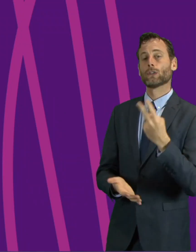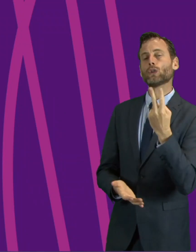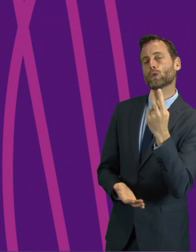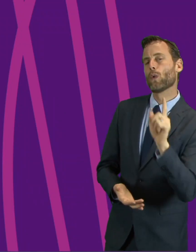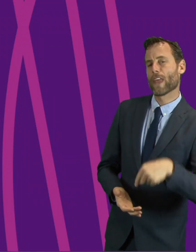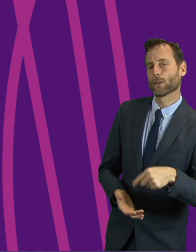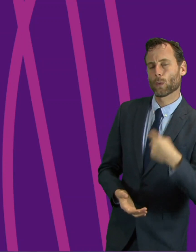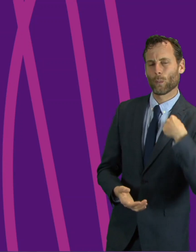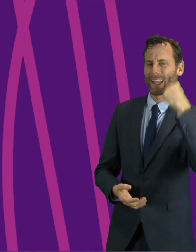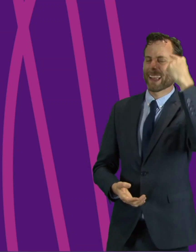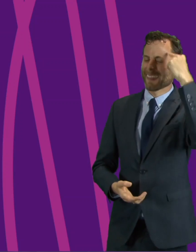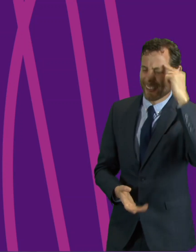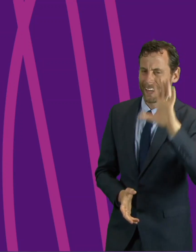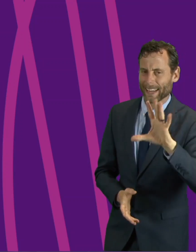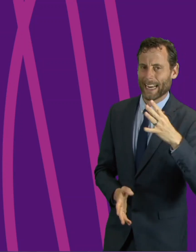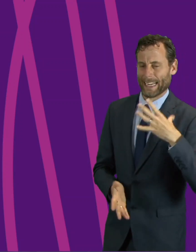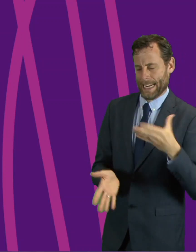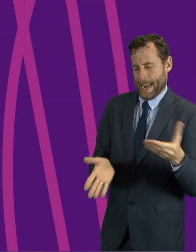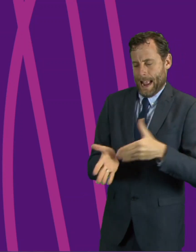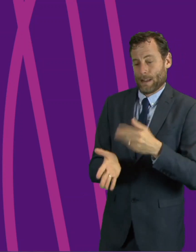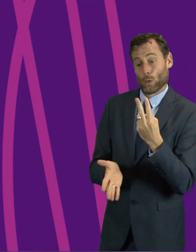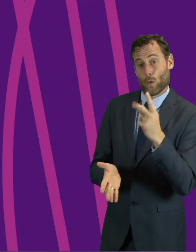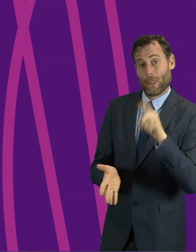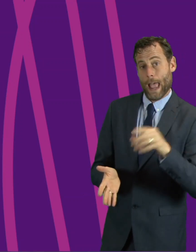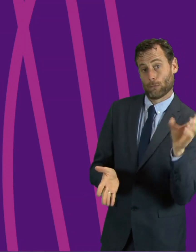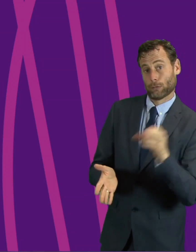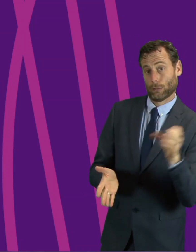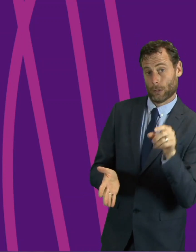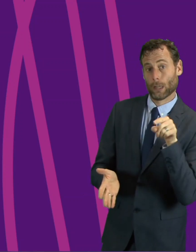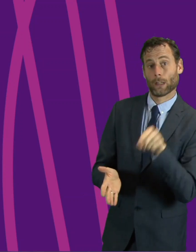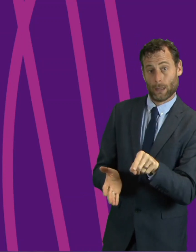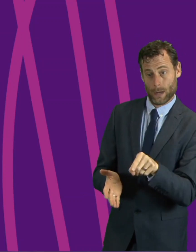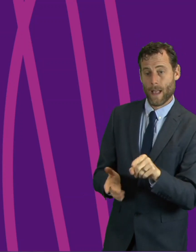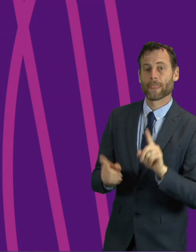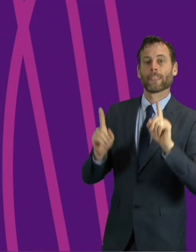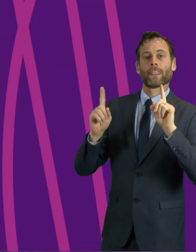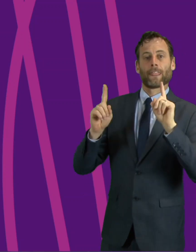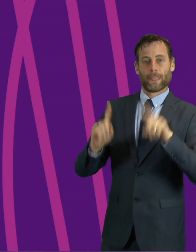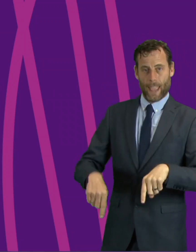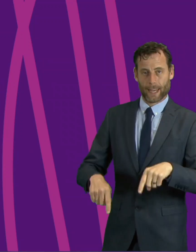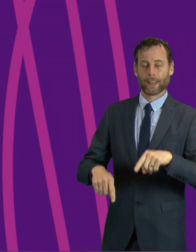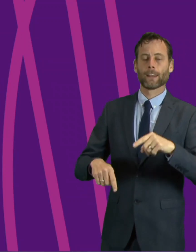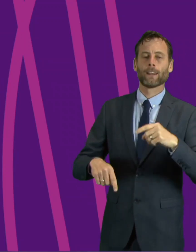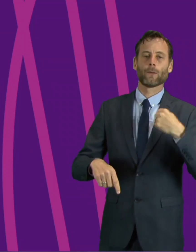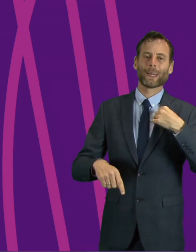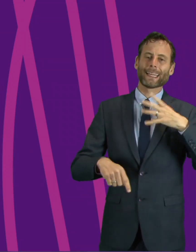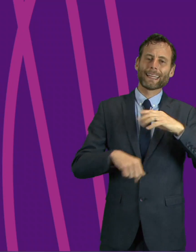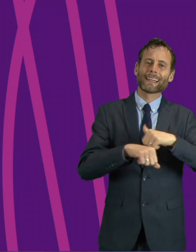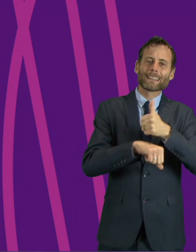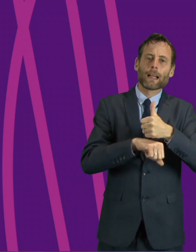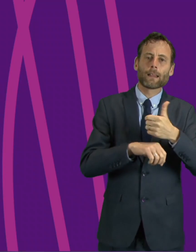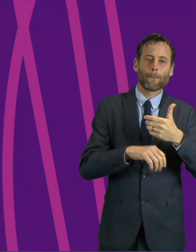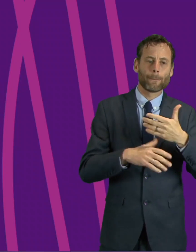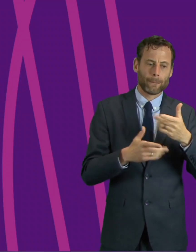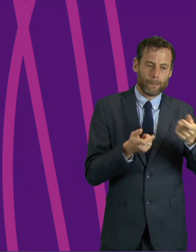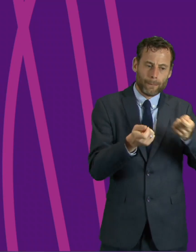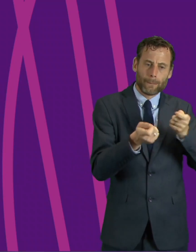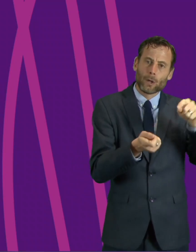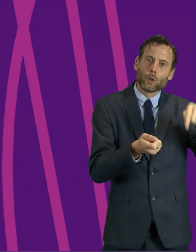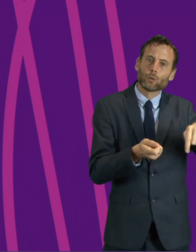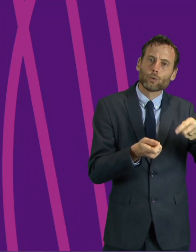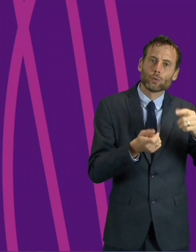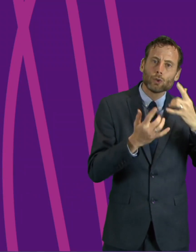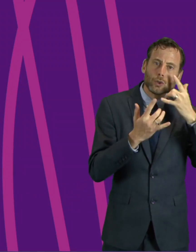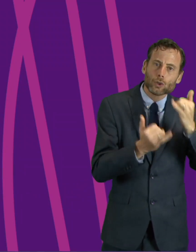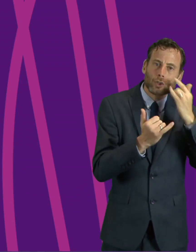we will need. And then obviously we have to continue to increase the testing capacity to be able to do the number of tests. Now, the number of tests that you